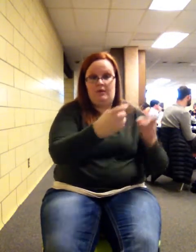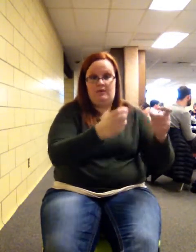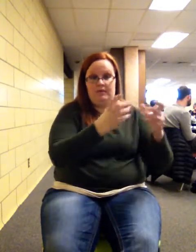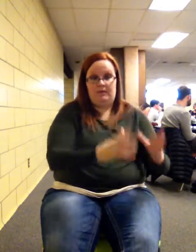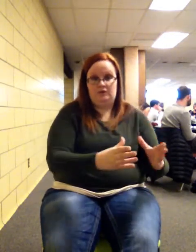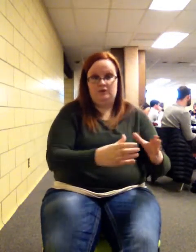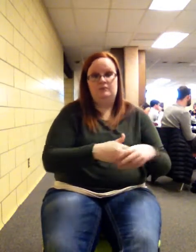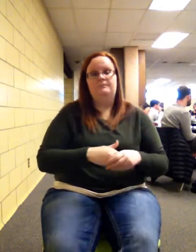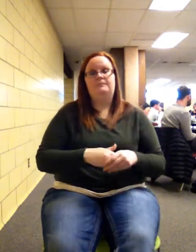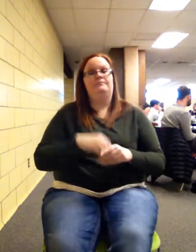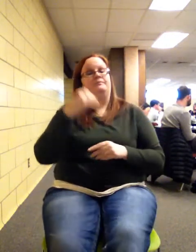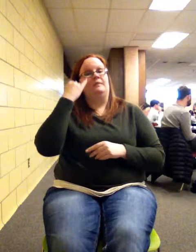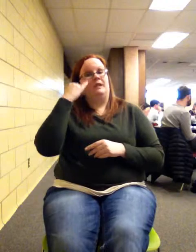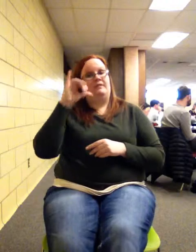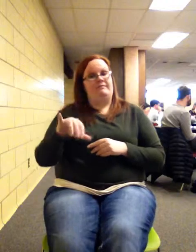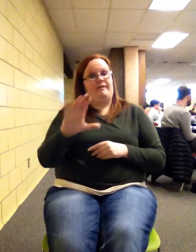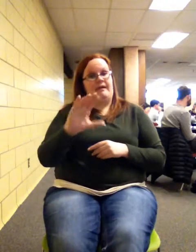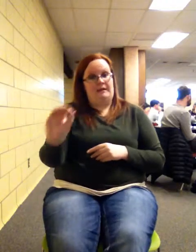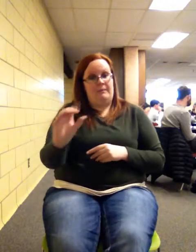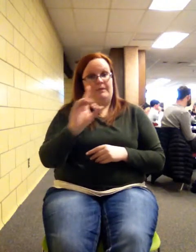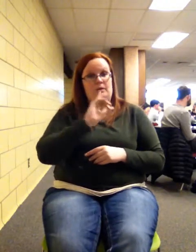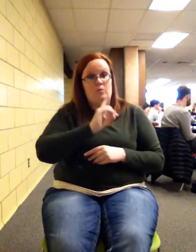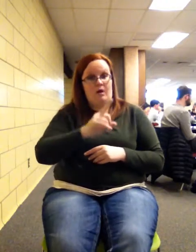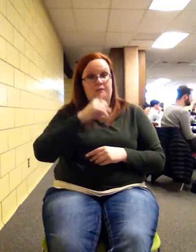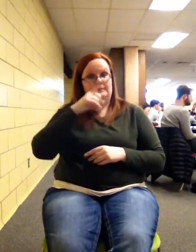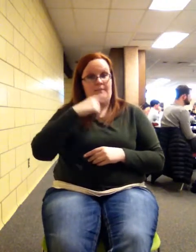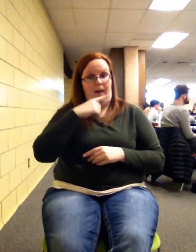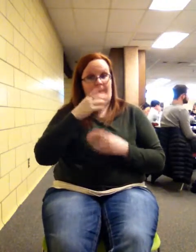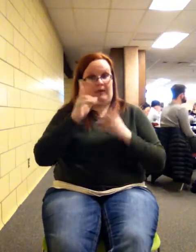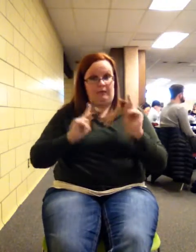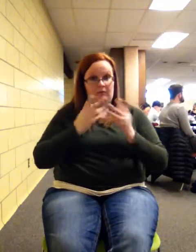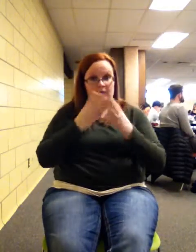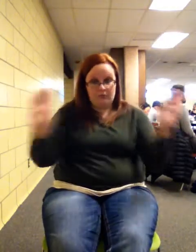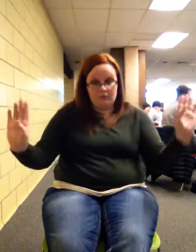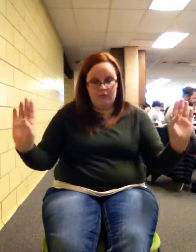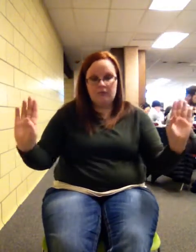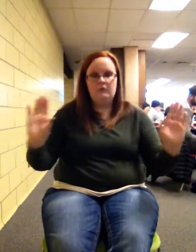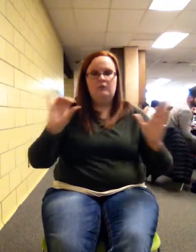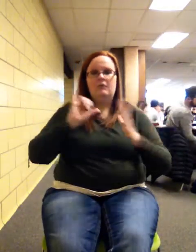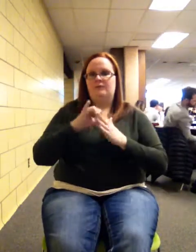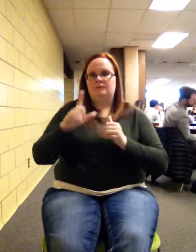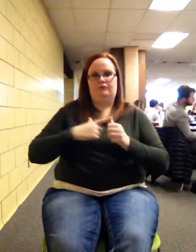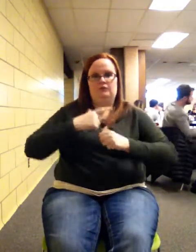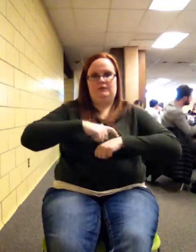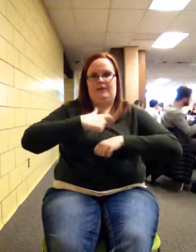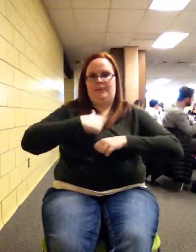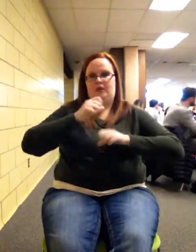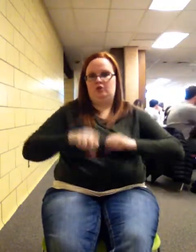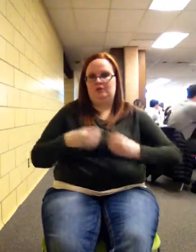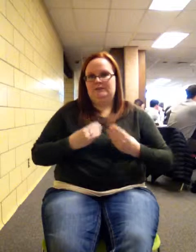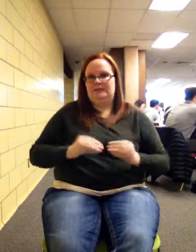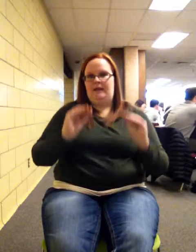gone public, that would be the first time that I could sell my stock to anybody I wanted to anybody in the public.